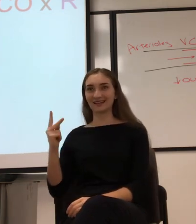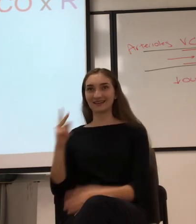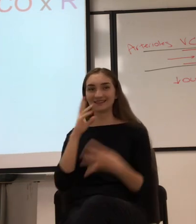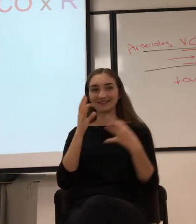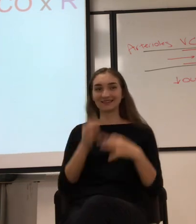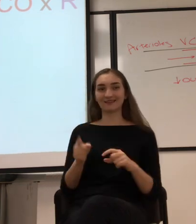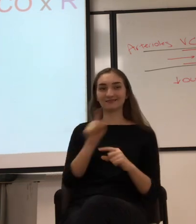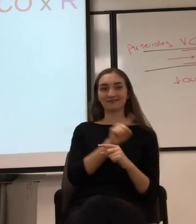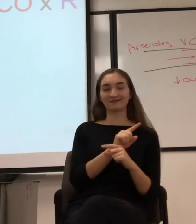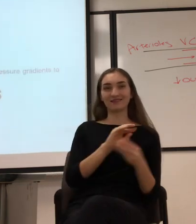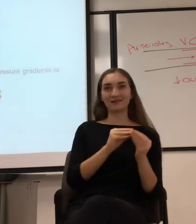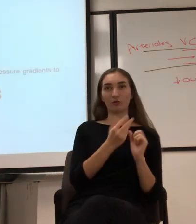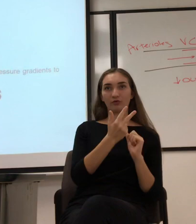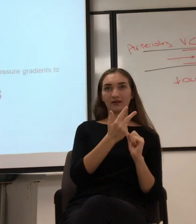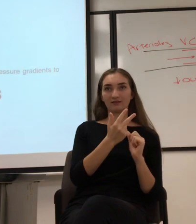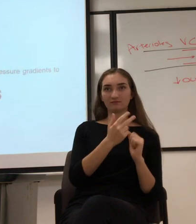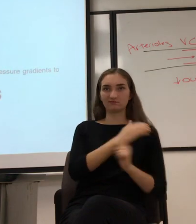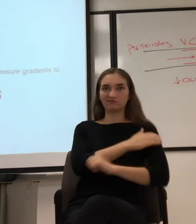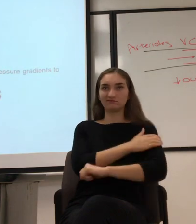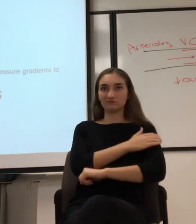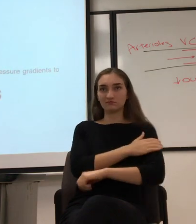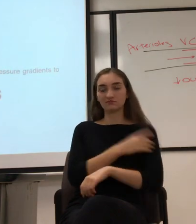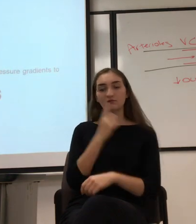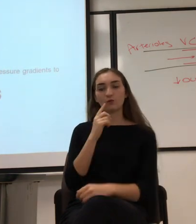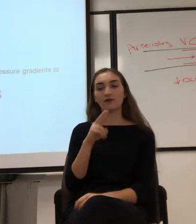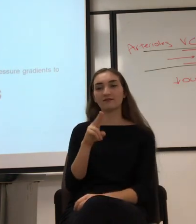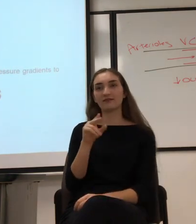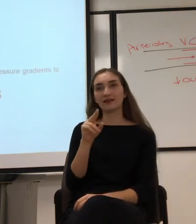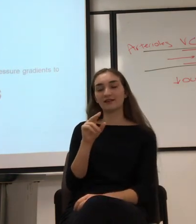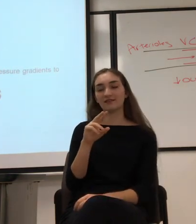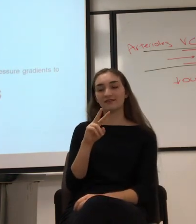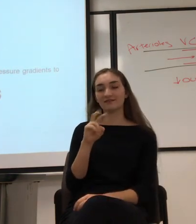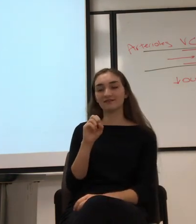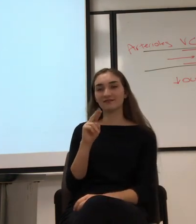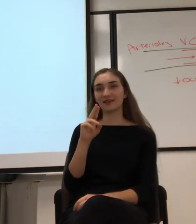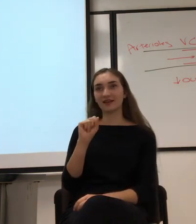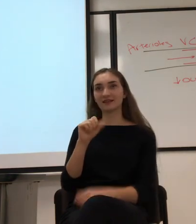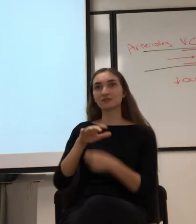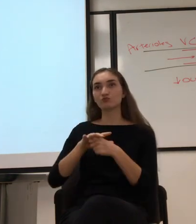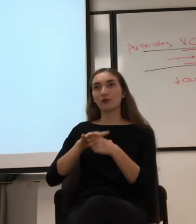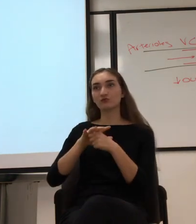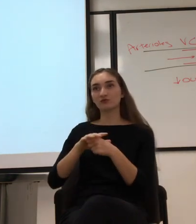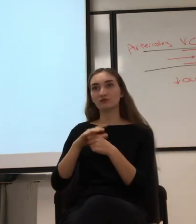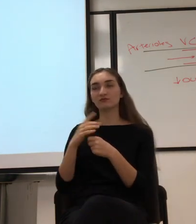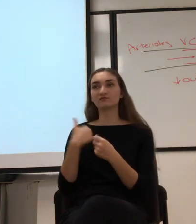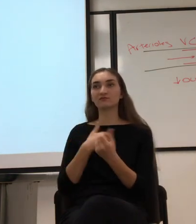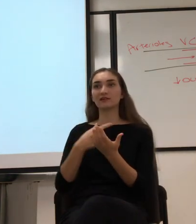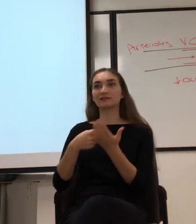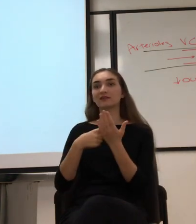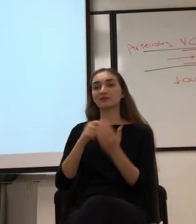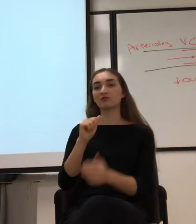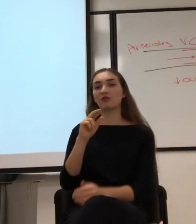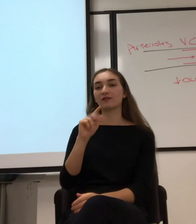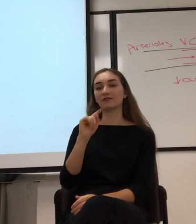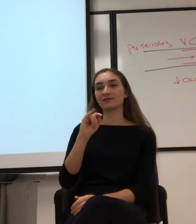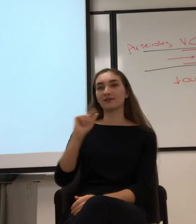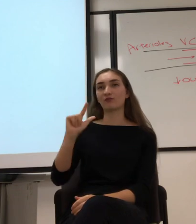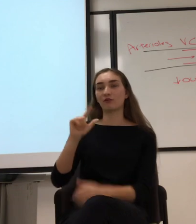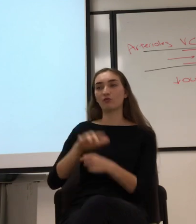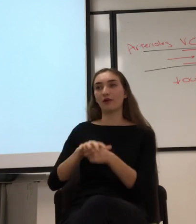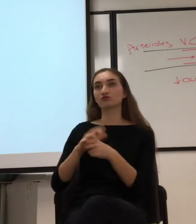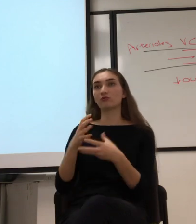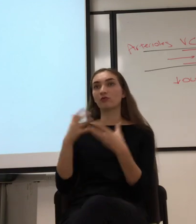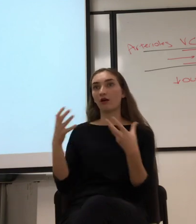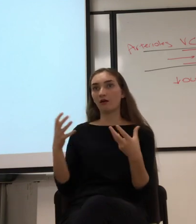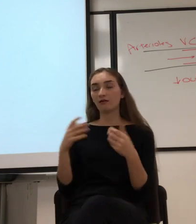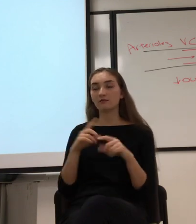Now, for venous pressures, we spend most of the time talking about arterial pressures. I do want to mention three things